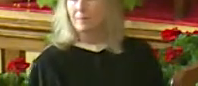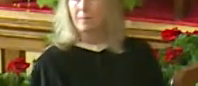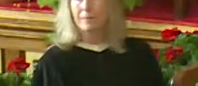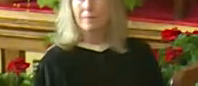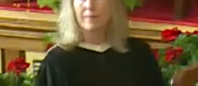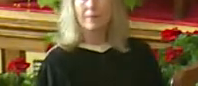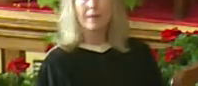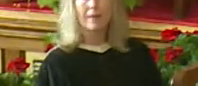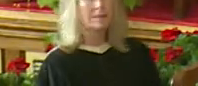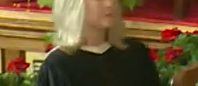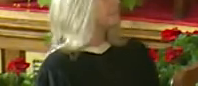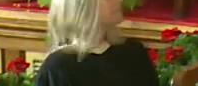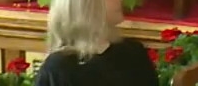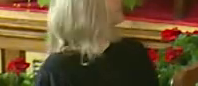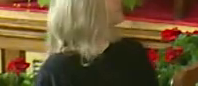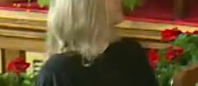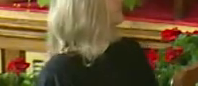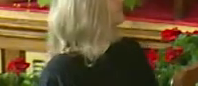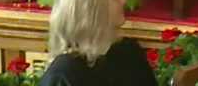Chris Anthony Vincent.